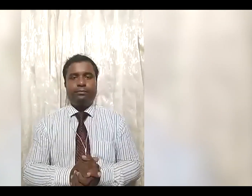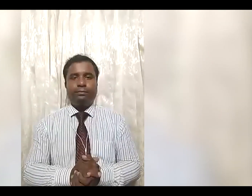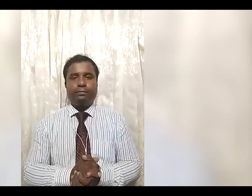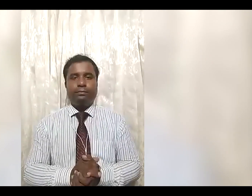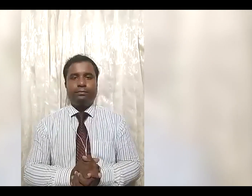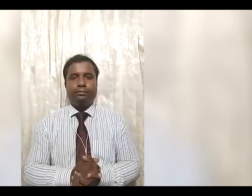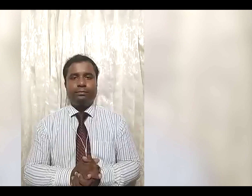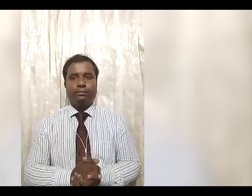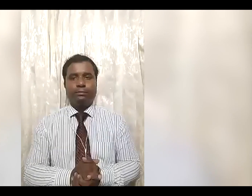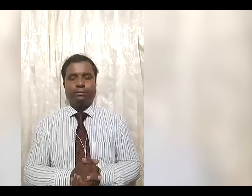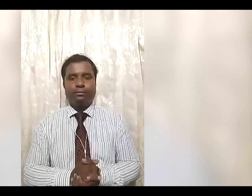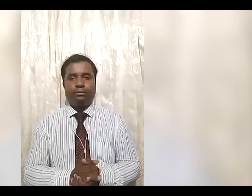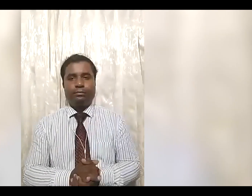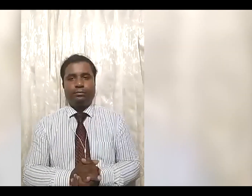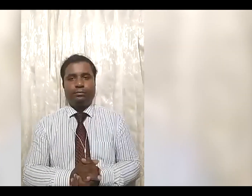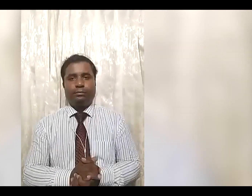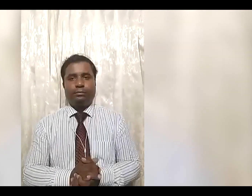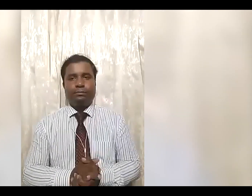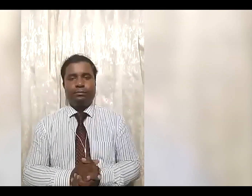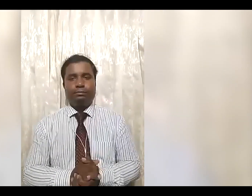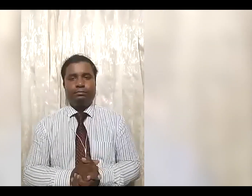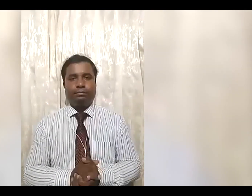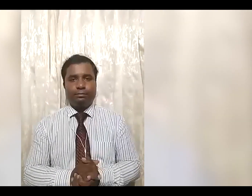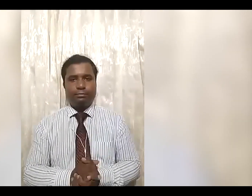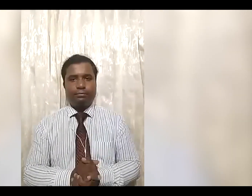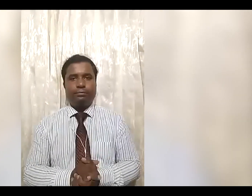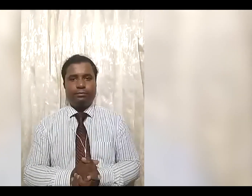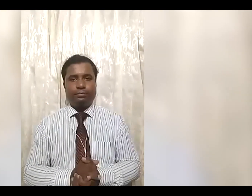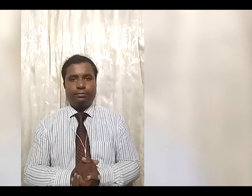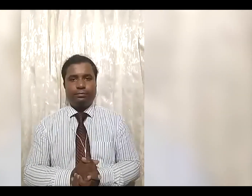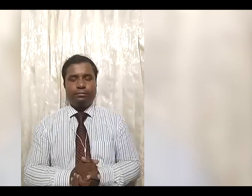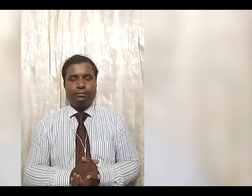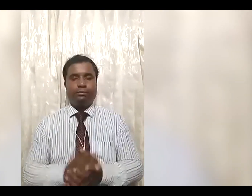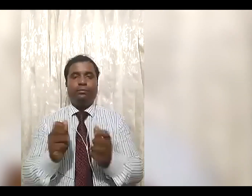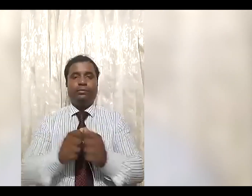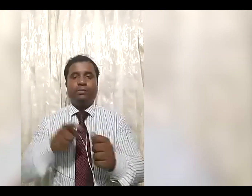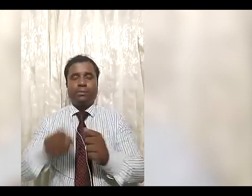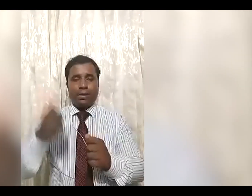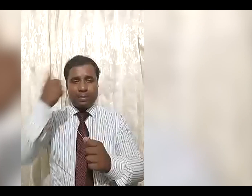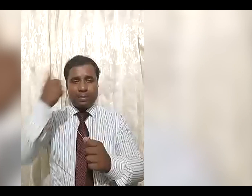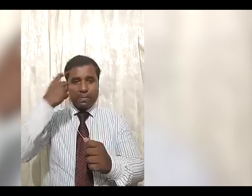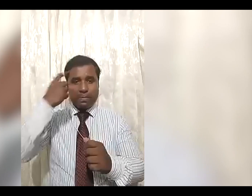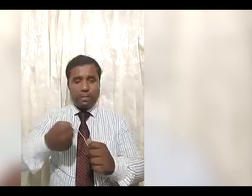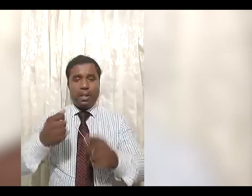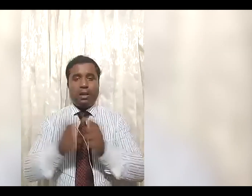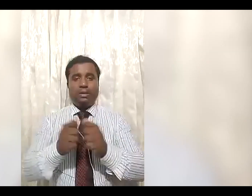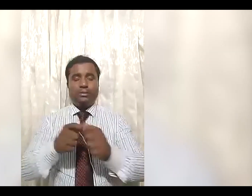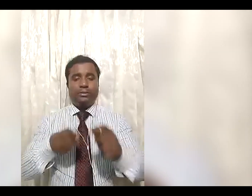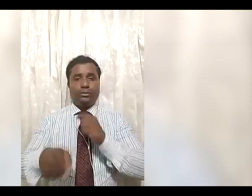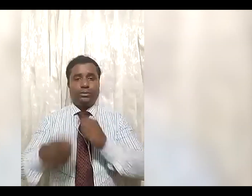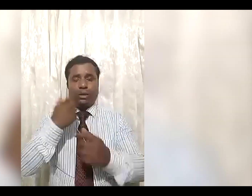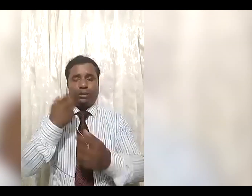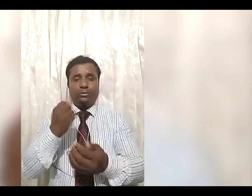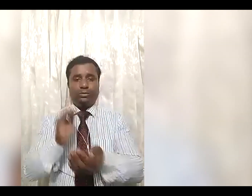unique, there's not like separate rights or things that are enumerated, but the ADA is inclusive of all